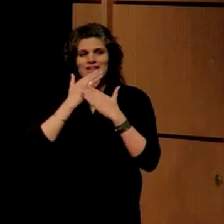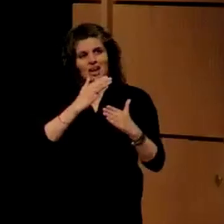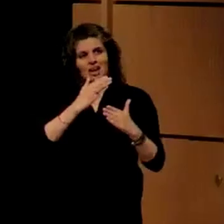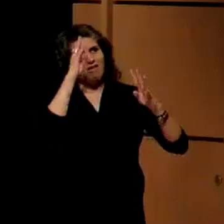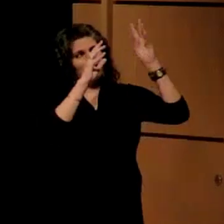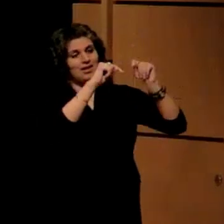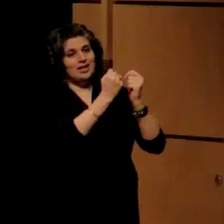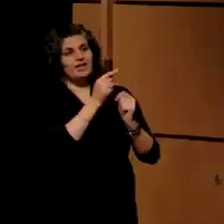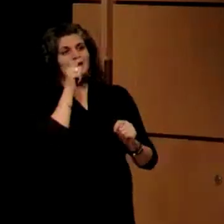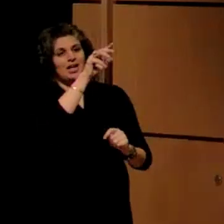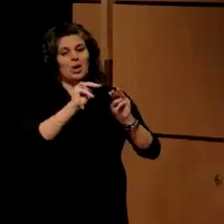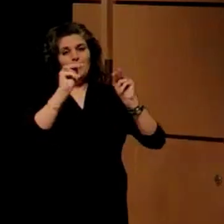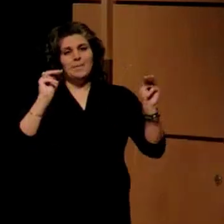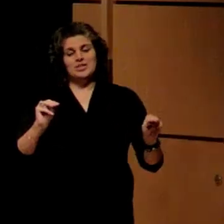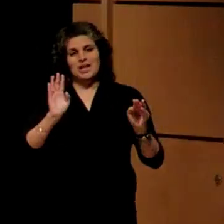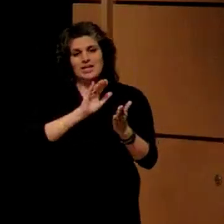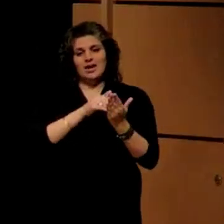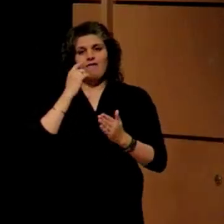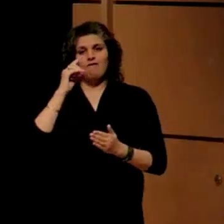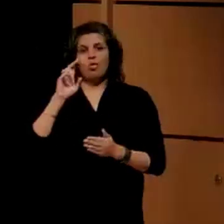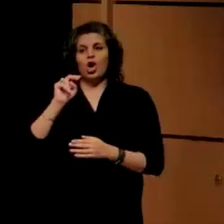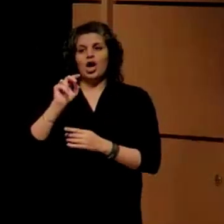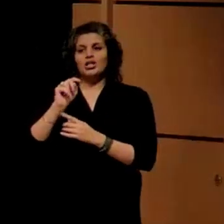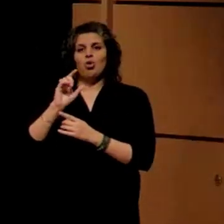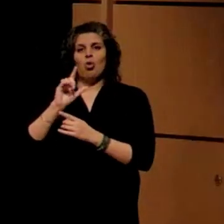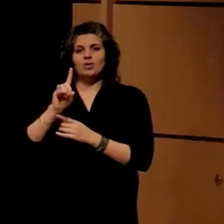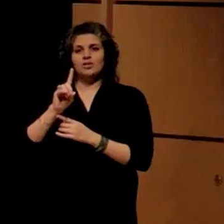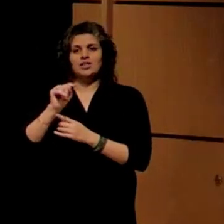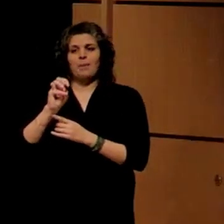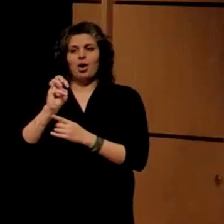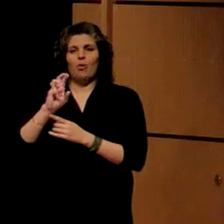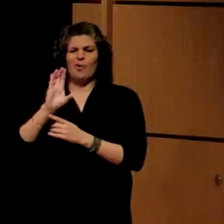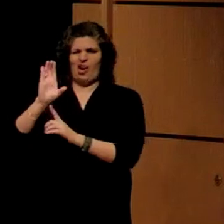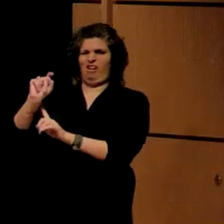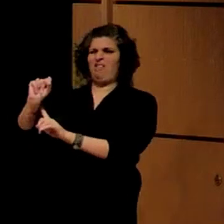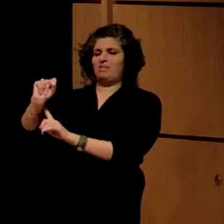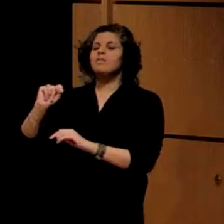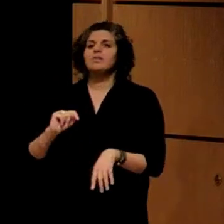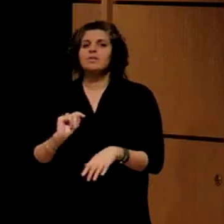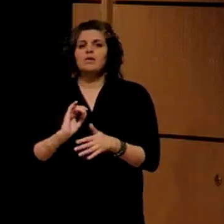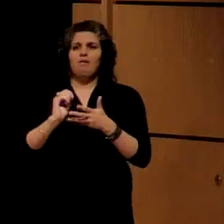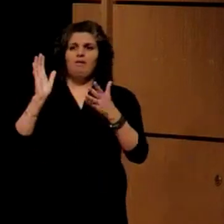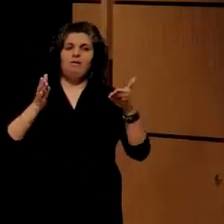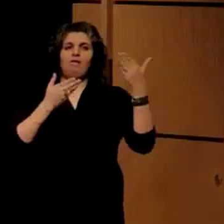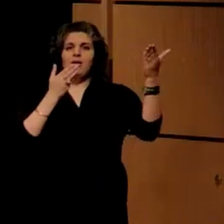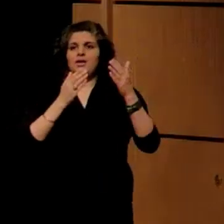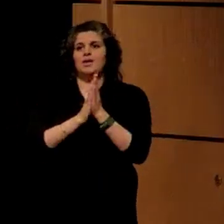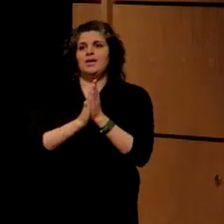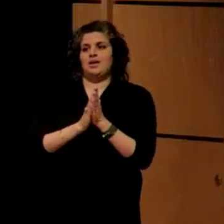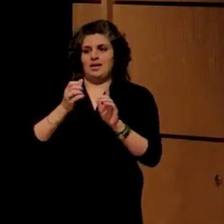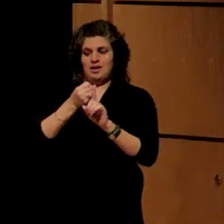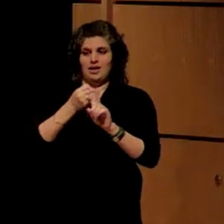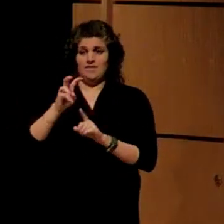of the team at the museum's Center for an Untold Tomorrow, who brought immersive experiences like Venice VR